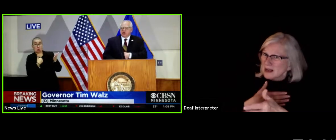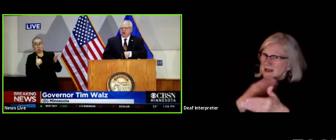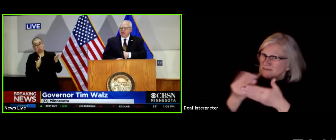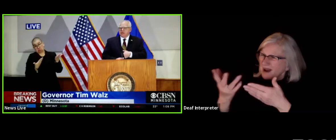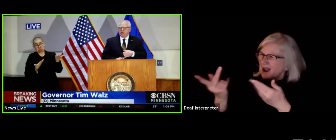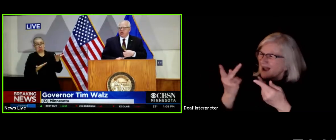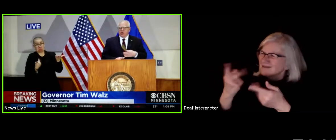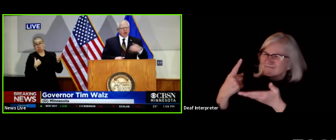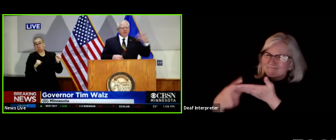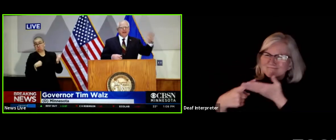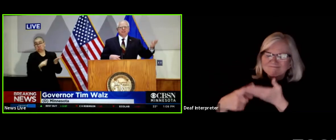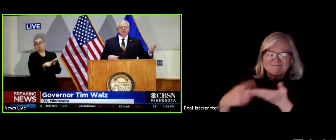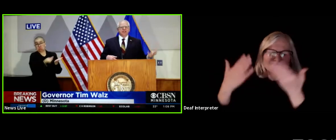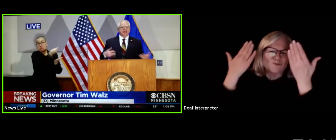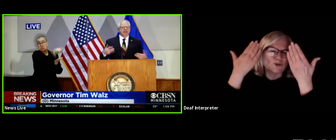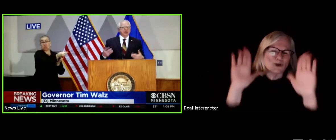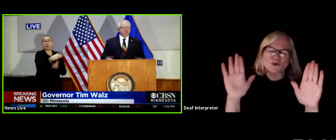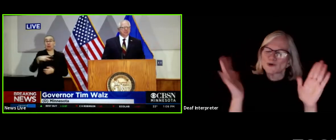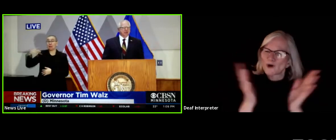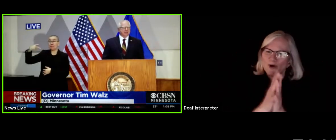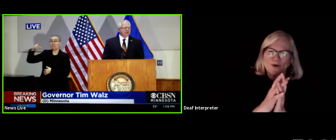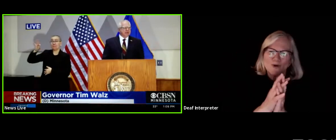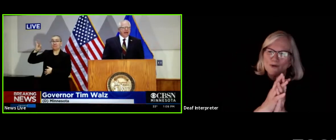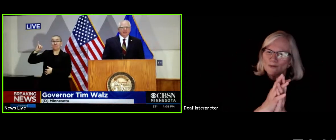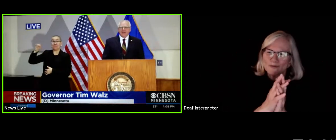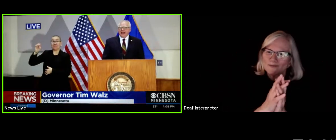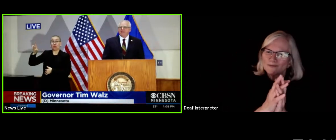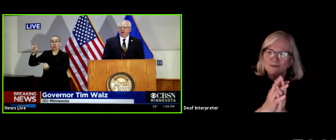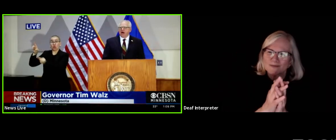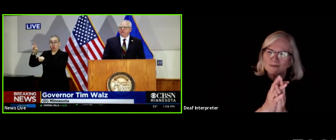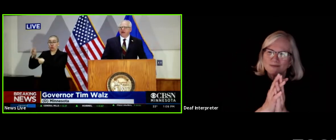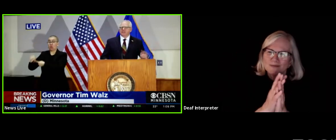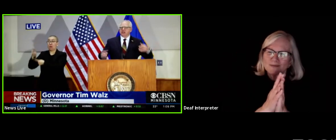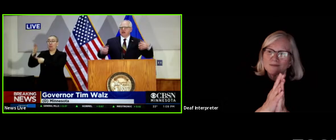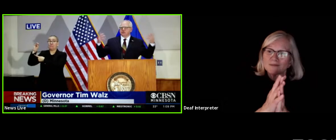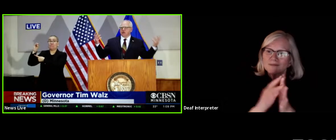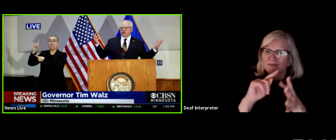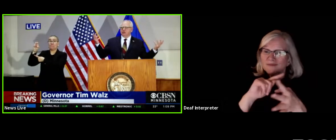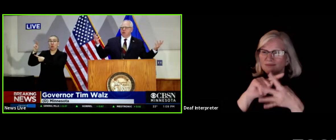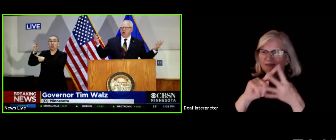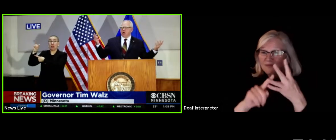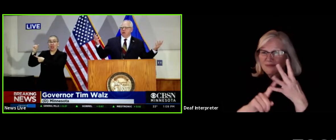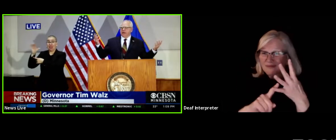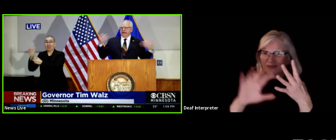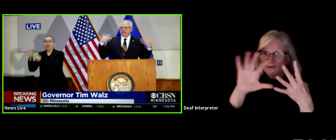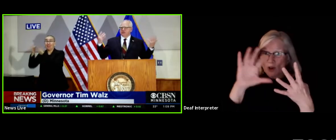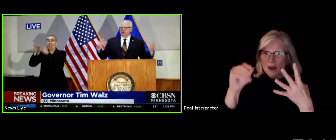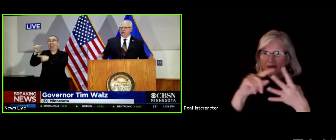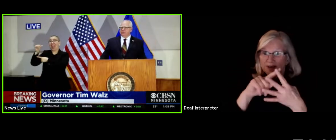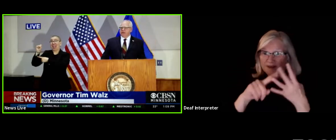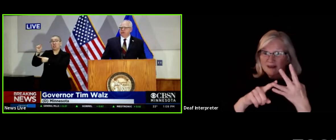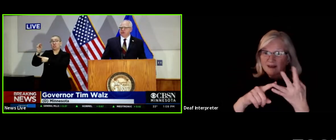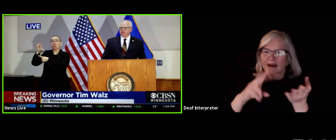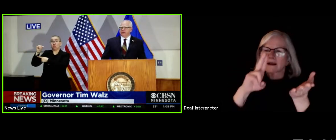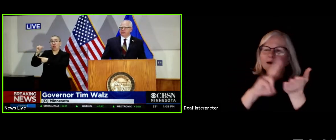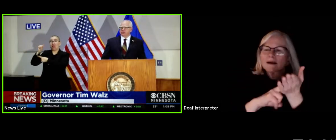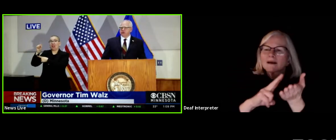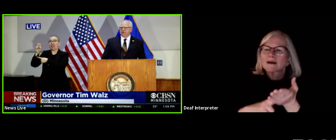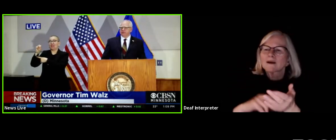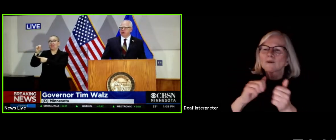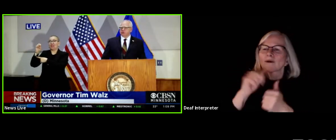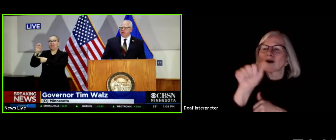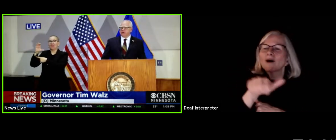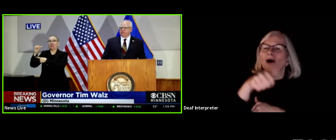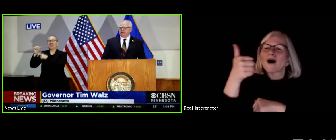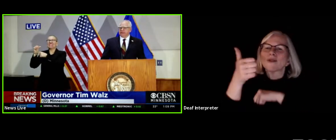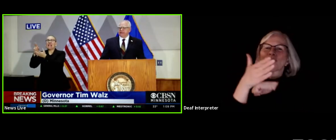and Moderna, along with AstraZeneca and Johnson & Johnson, they have contracts to countries all over the world. And as a human being, we should be concerned